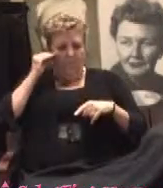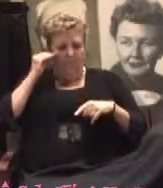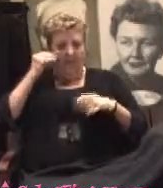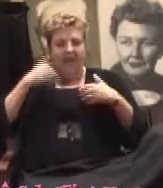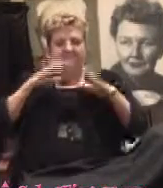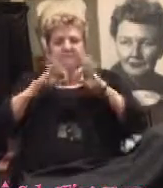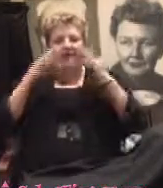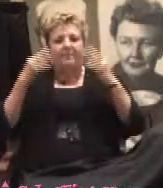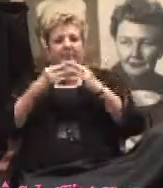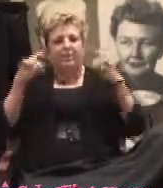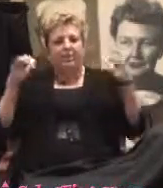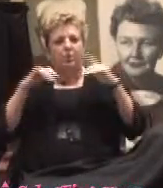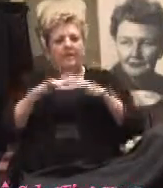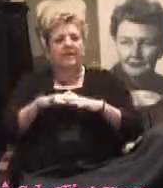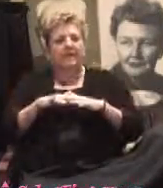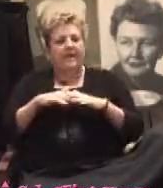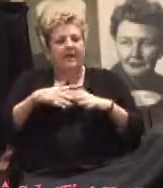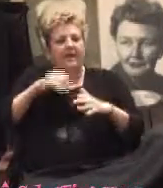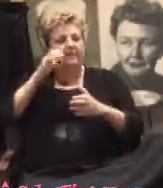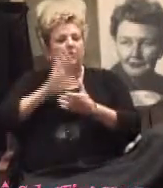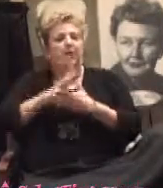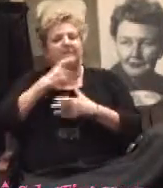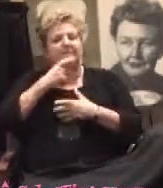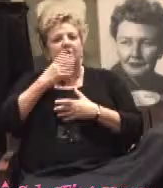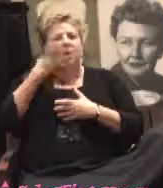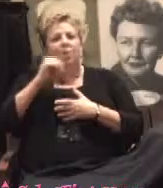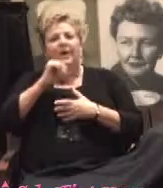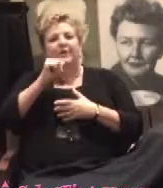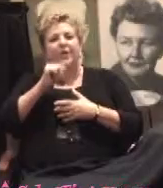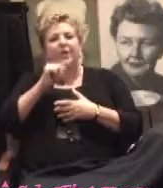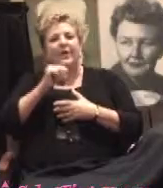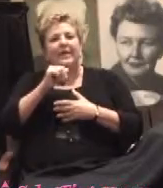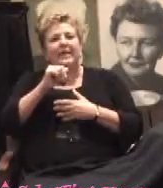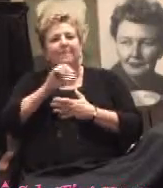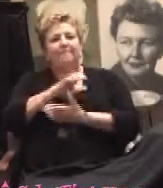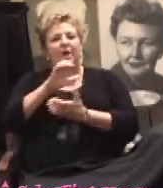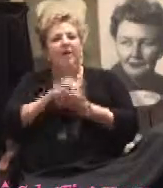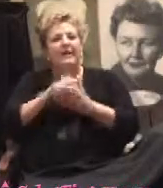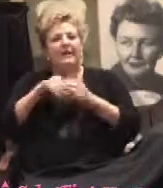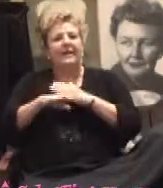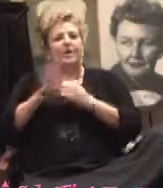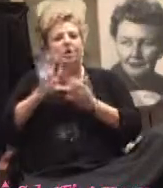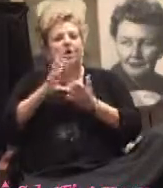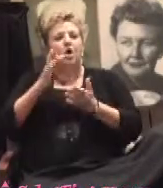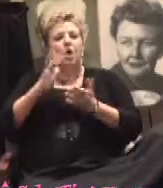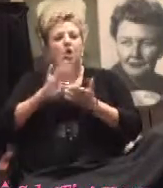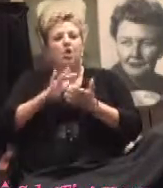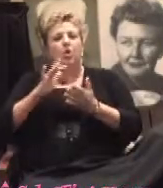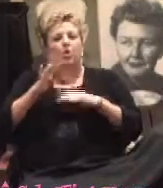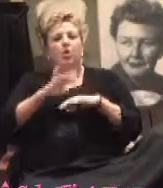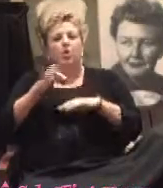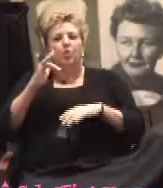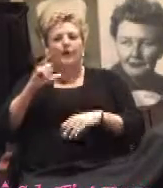to go, and so my wife said, why don't we get married in Crystal Lake, Illinois, and let your mom come home and make that our wedding and your family